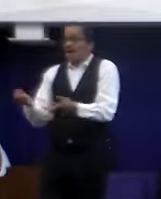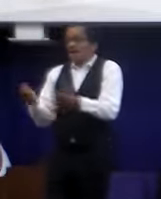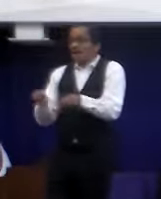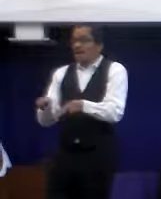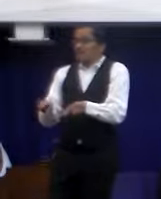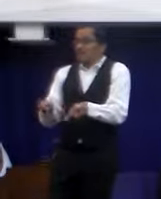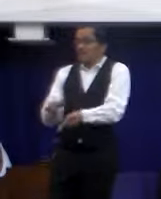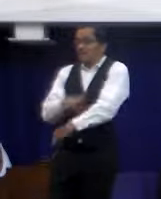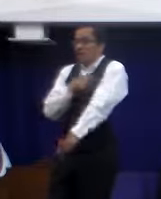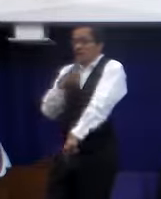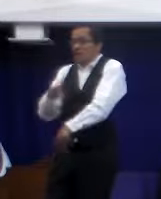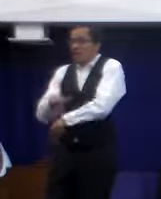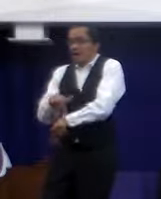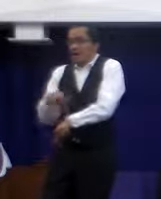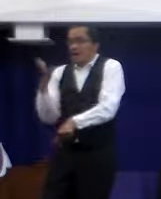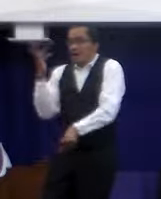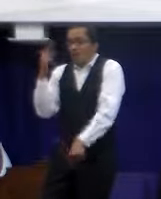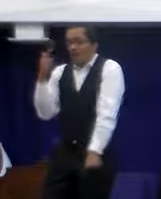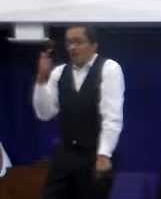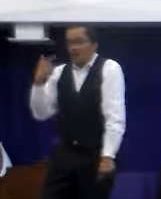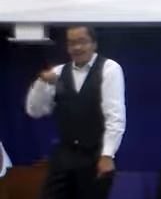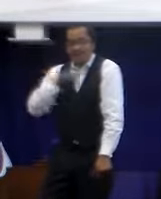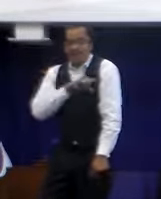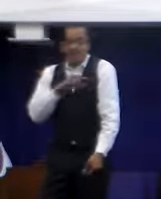because we don't want to do what it takes to get out of the storm.